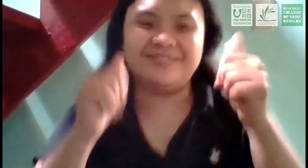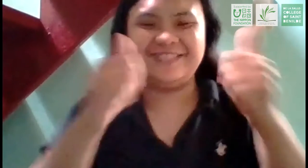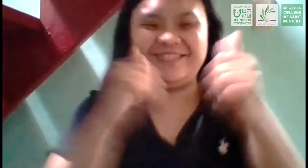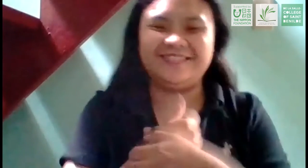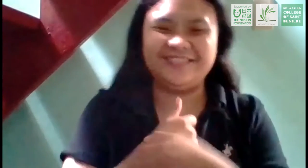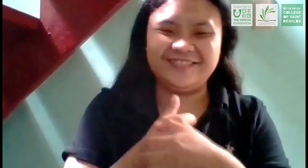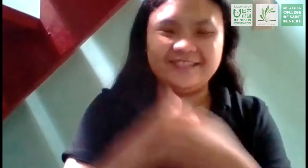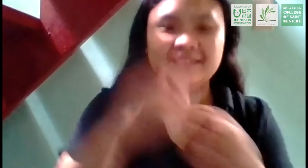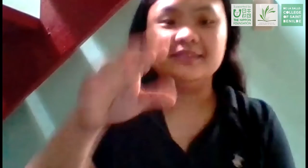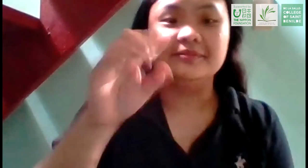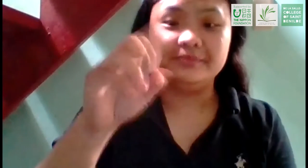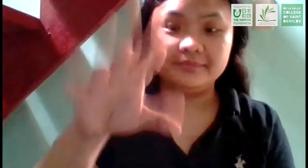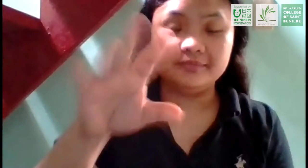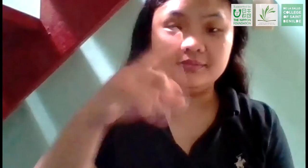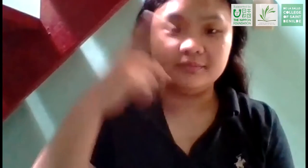Oh.